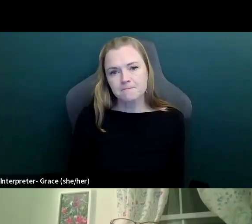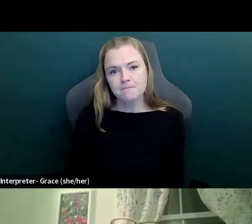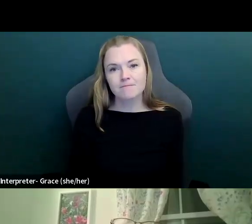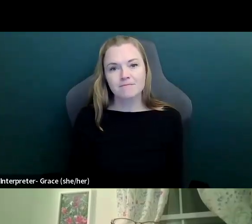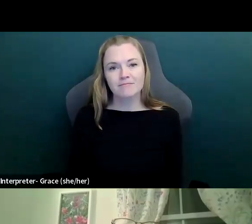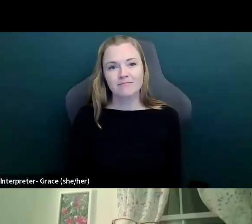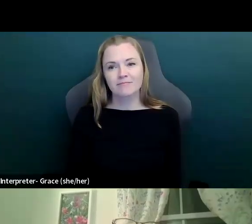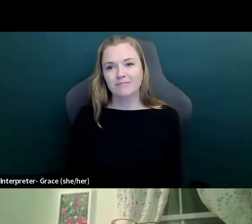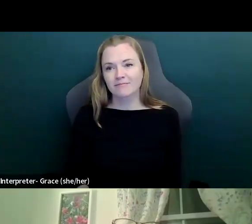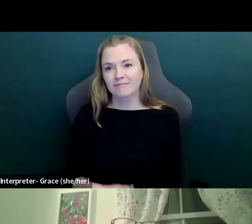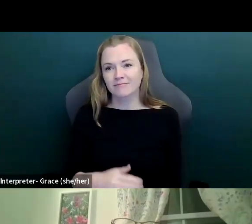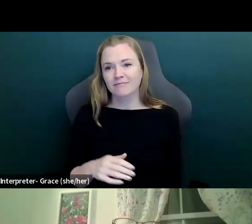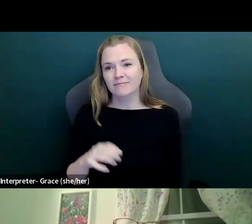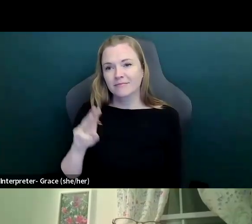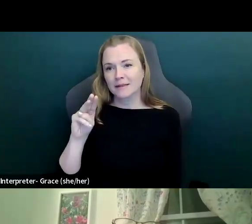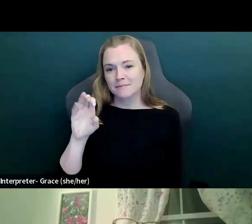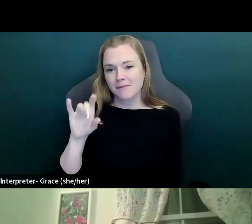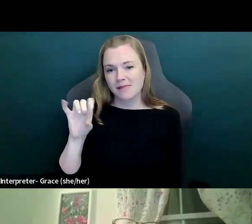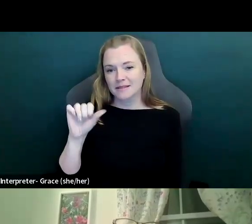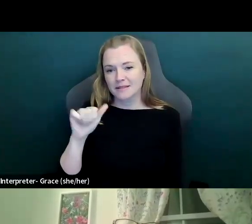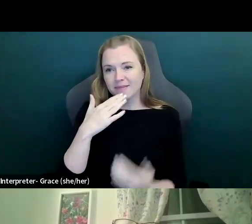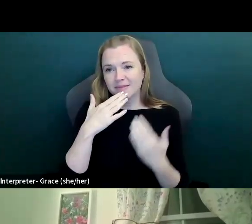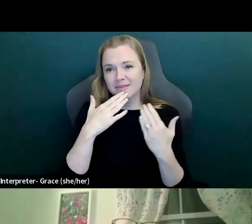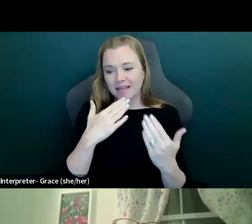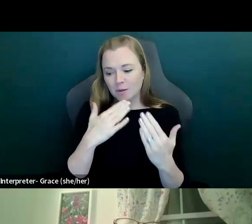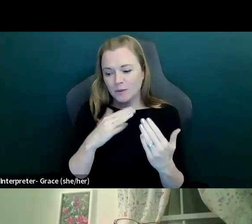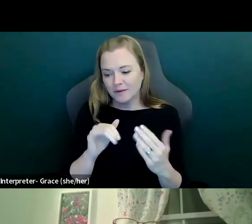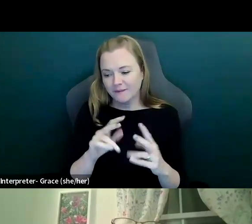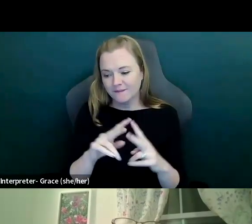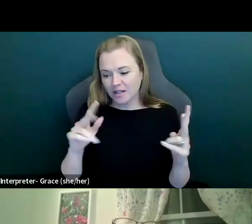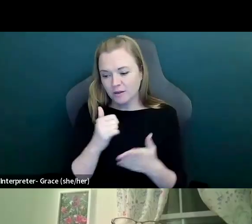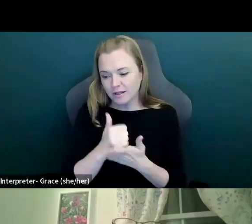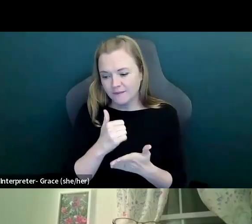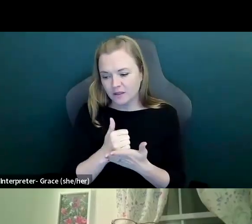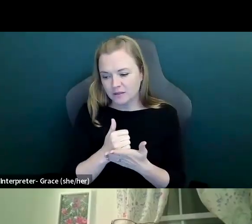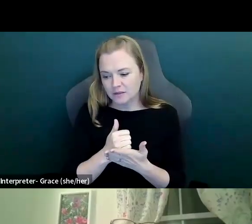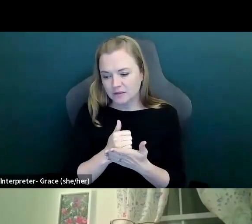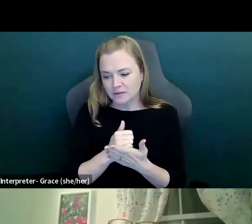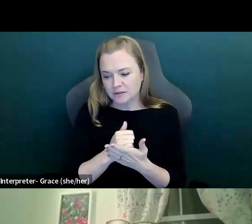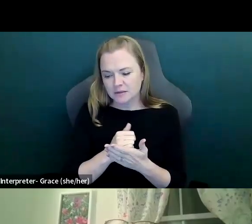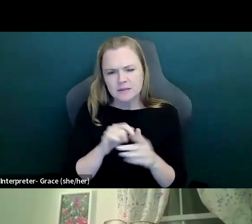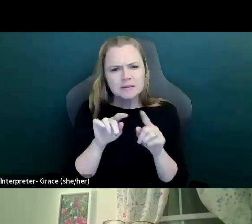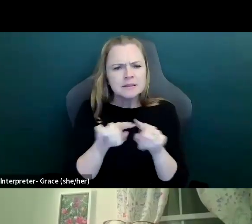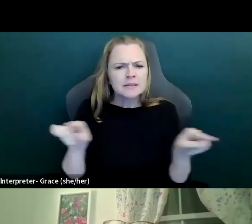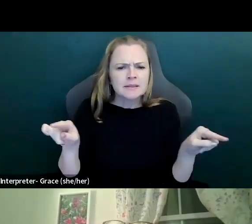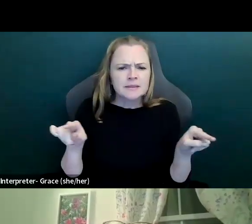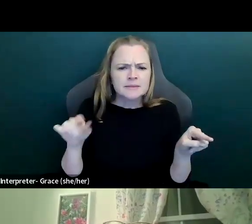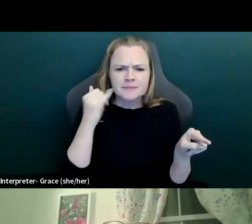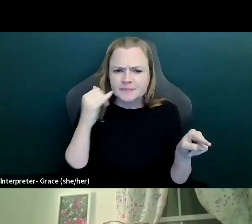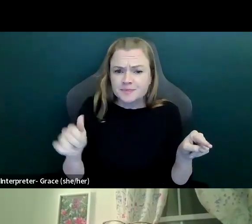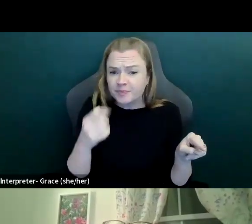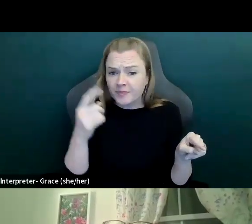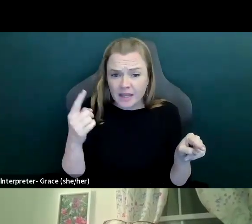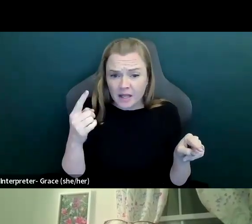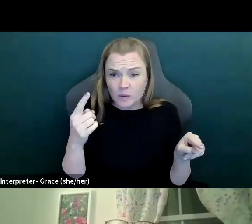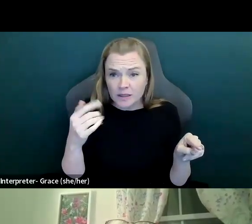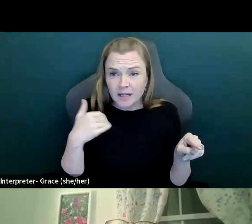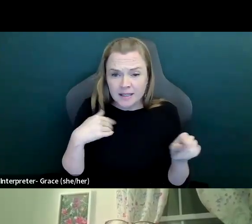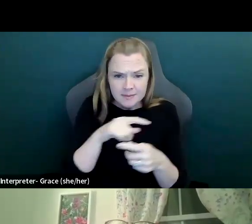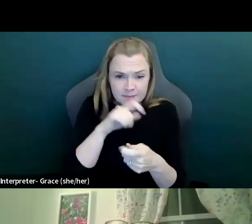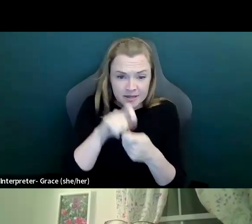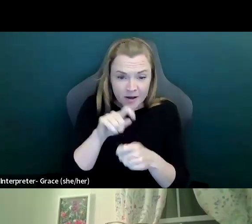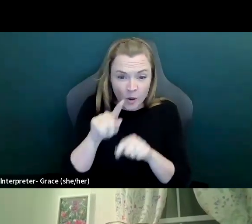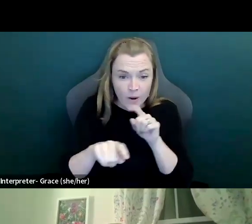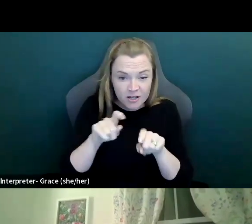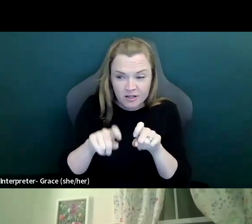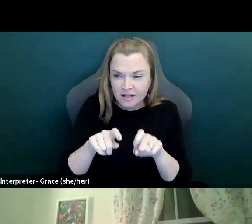Thank you. That's really helpful. And then if there is anyone who has a specific question,